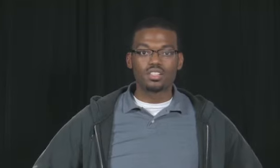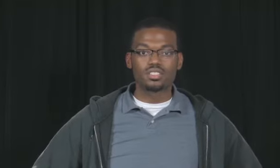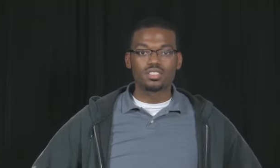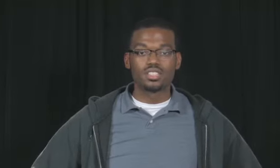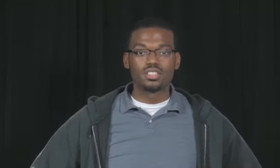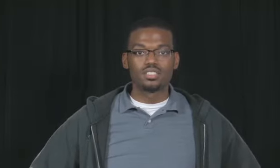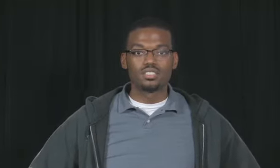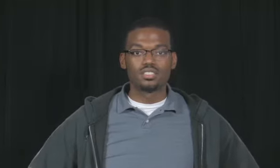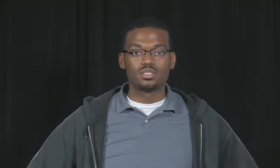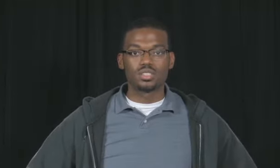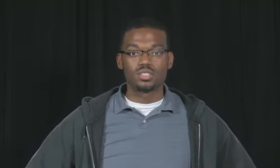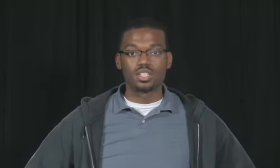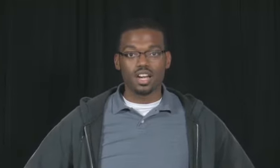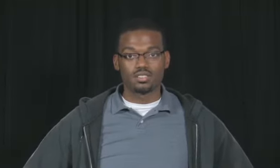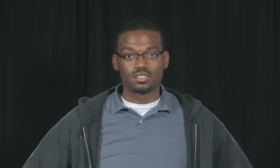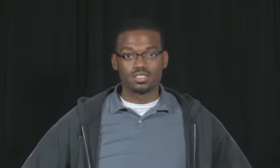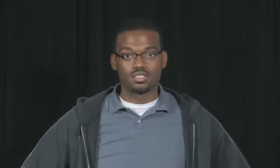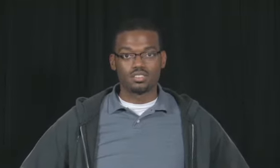walks, treads on the ground.